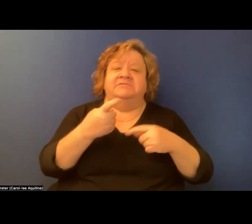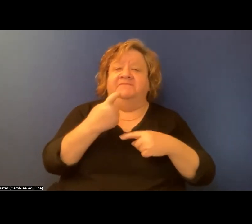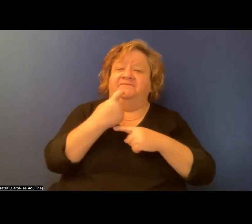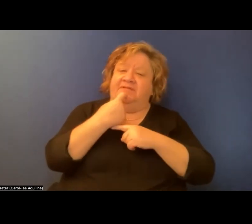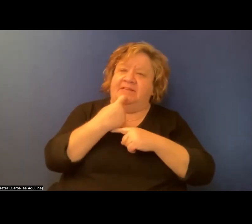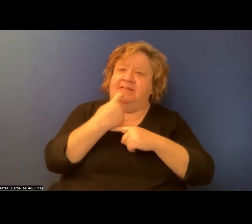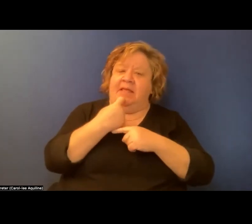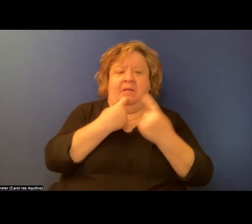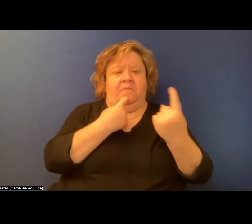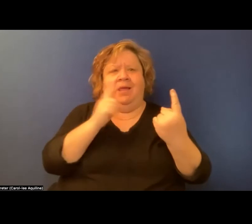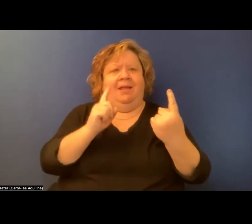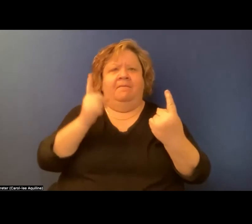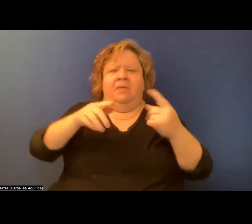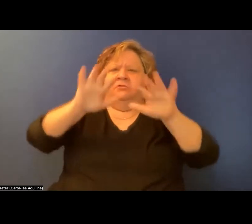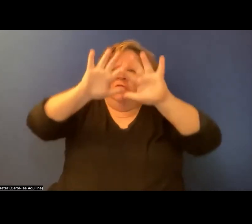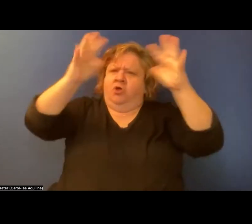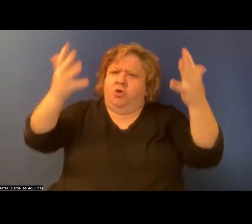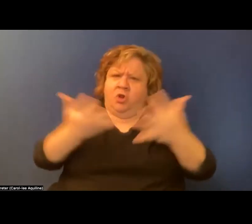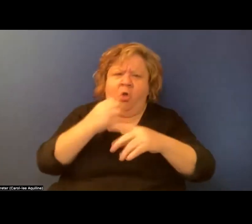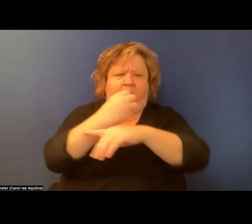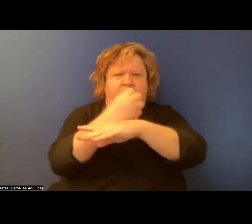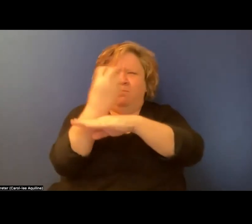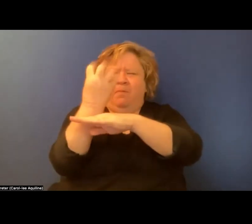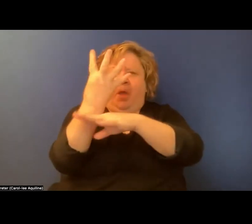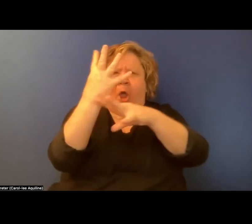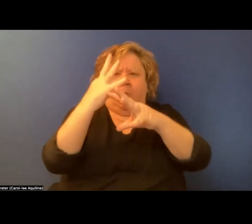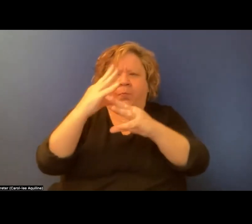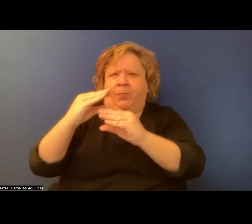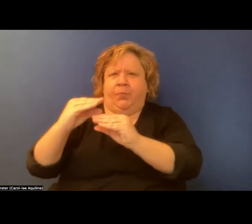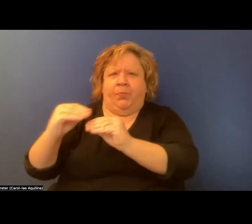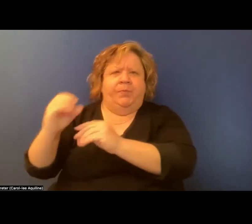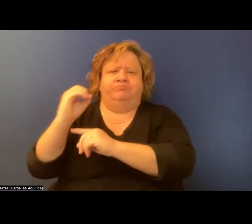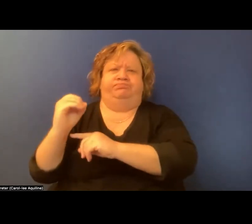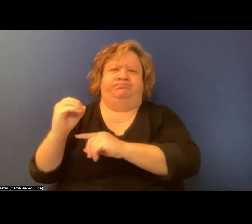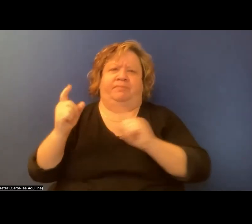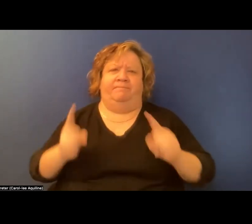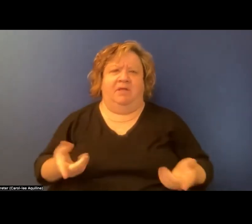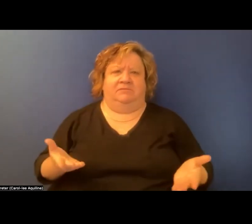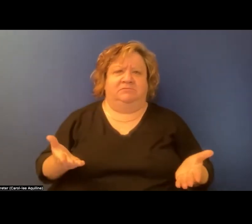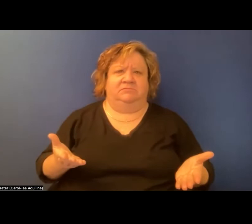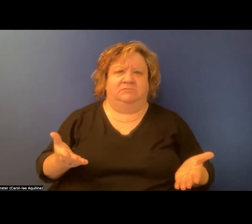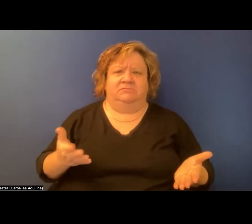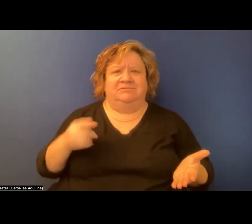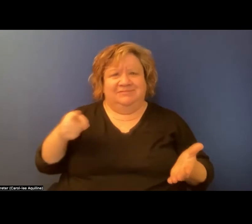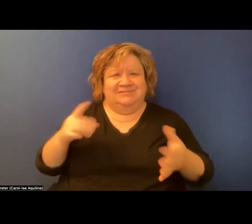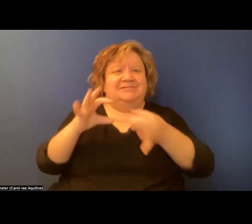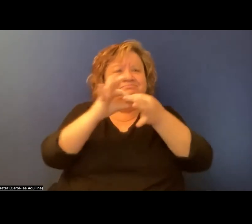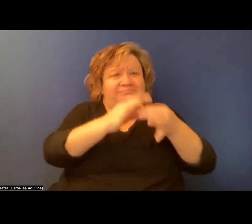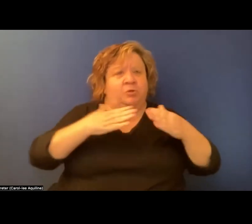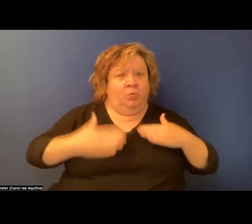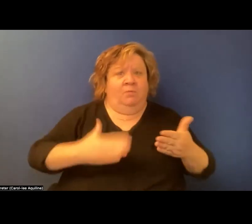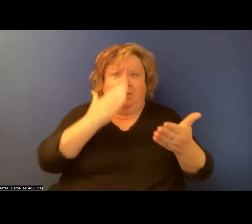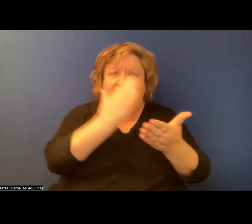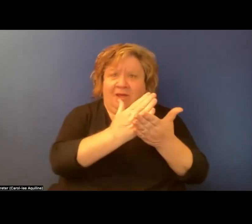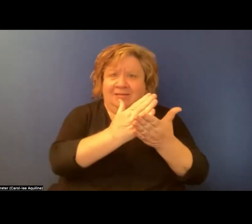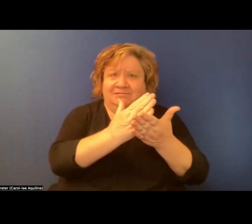we assess the human rights impact in all our foreign policy actions. We take into account the adverse impacts of climate